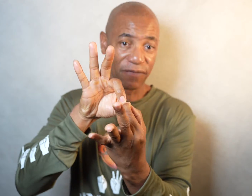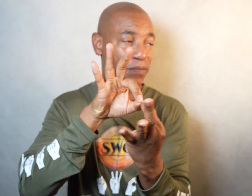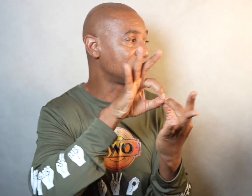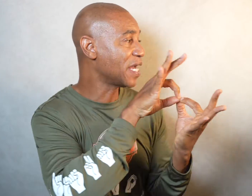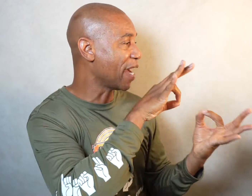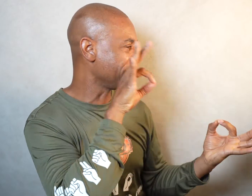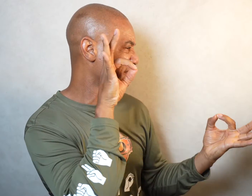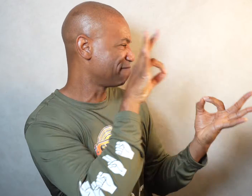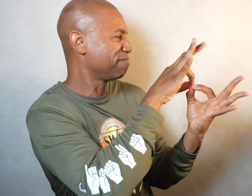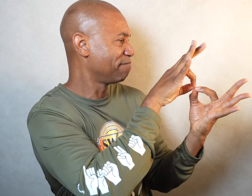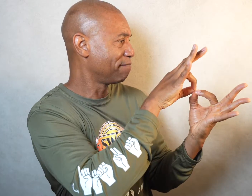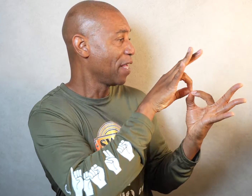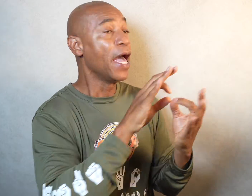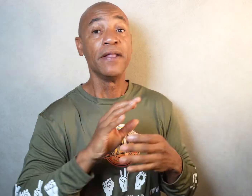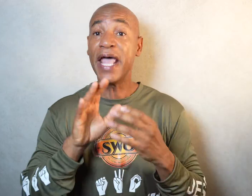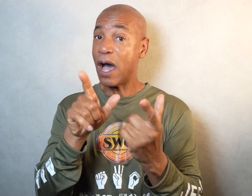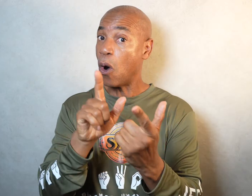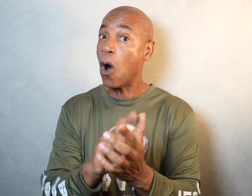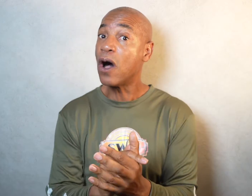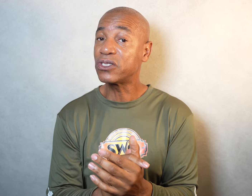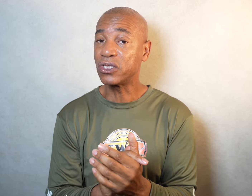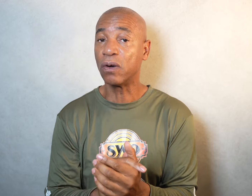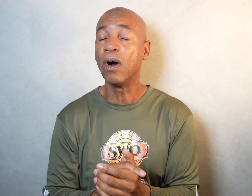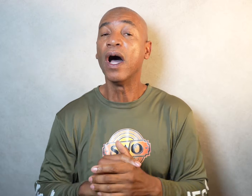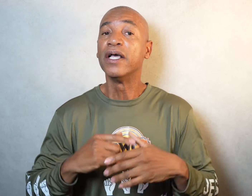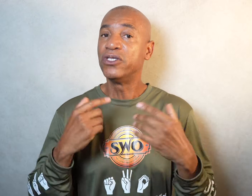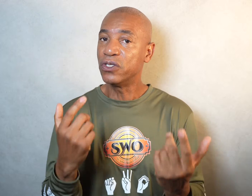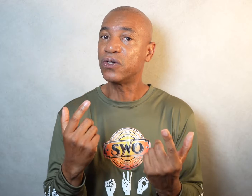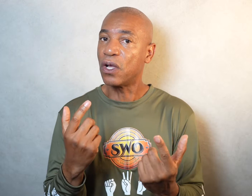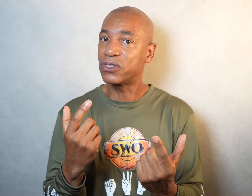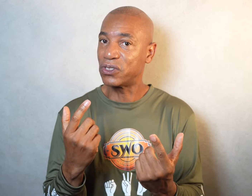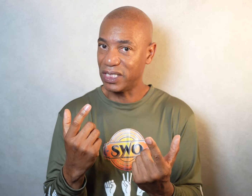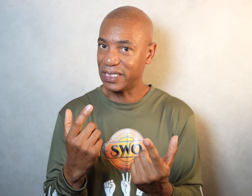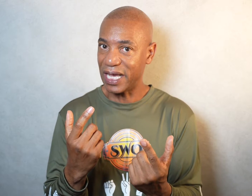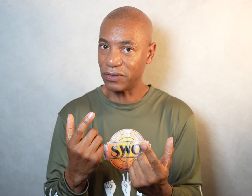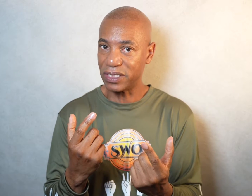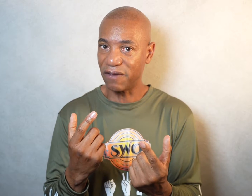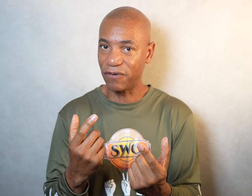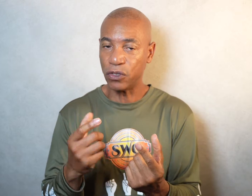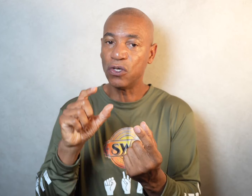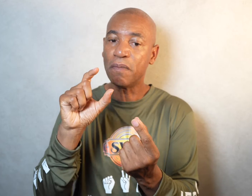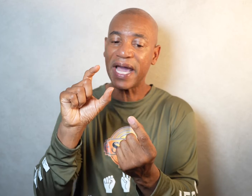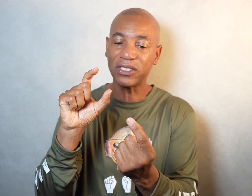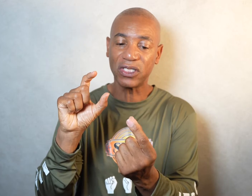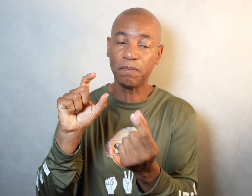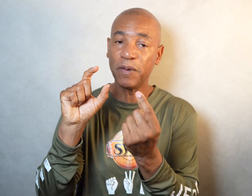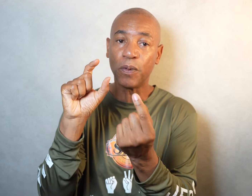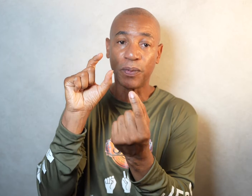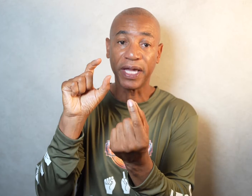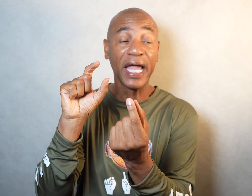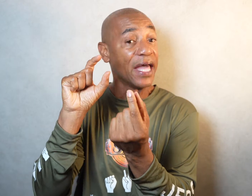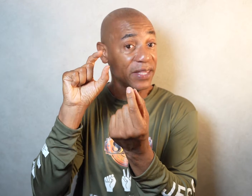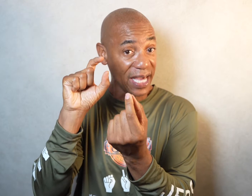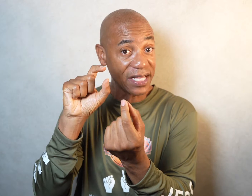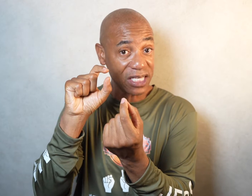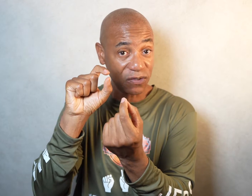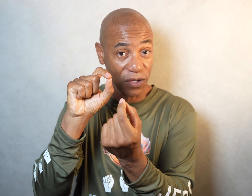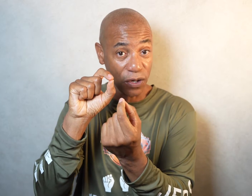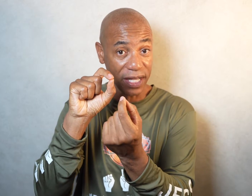from the side. Now, also, you'll also see this out in the deaf field. You might see people bring the index finger and